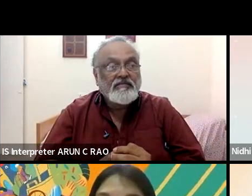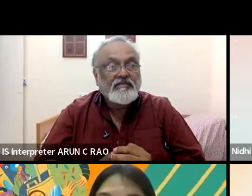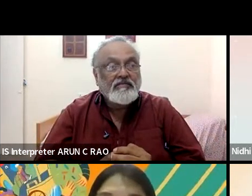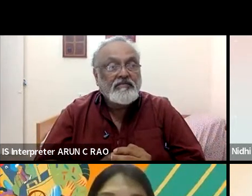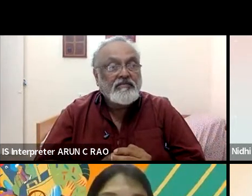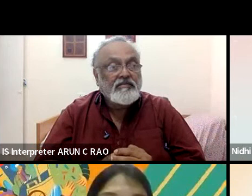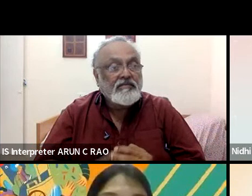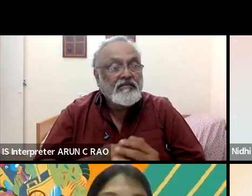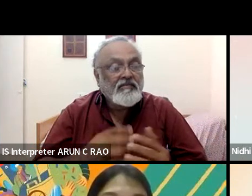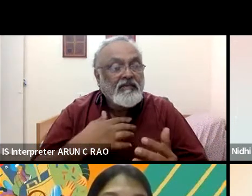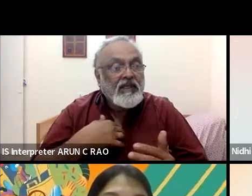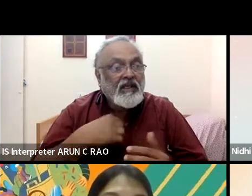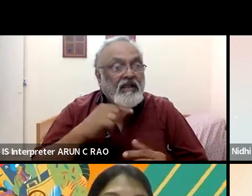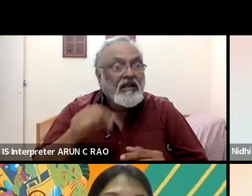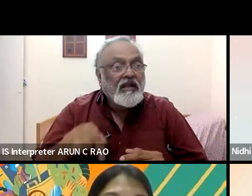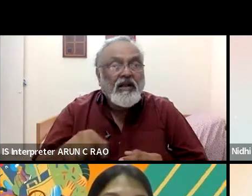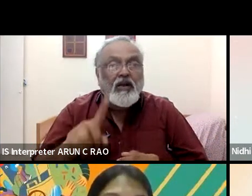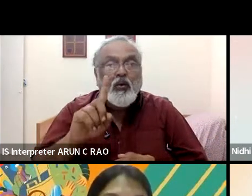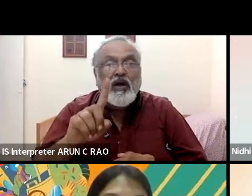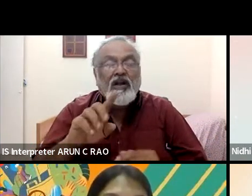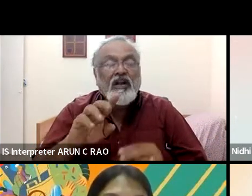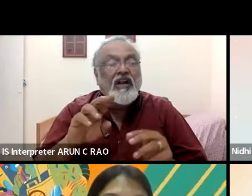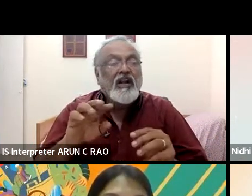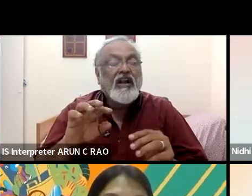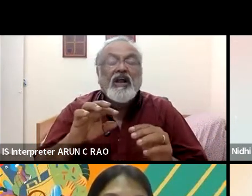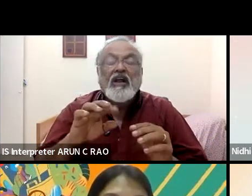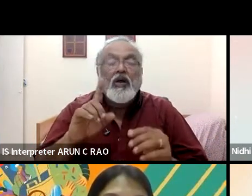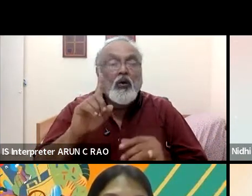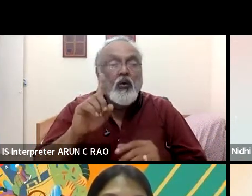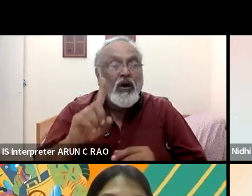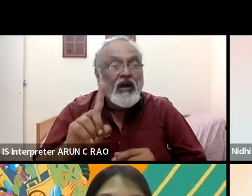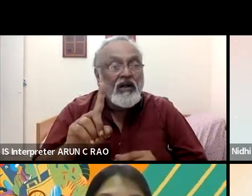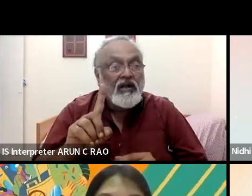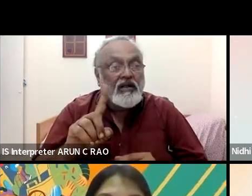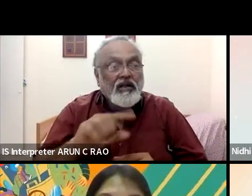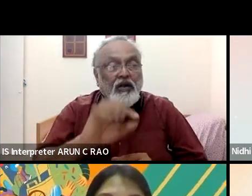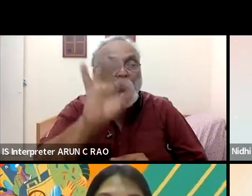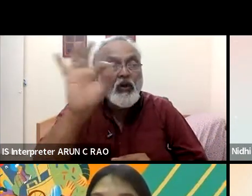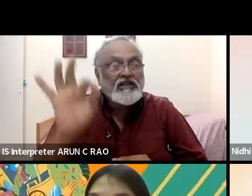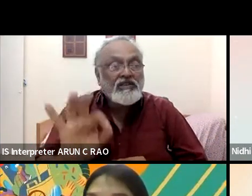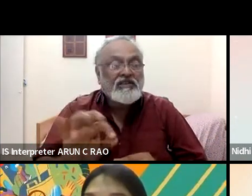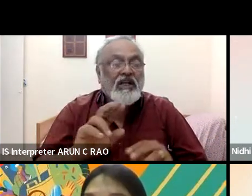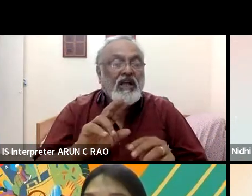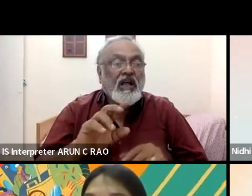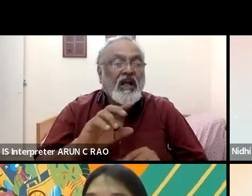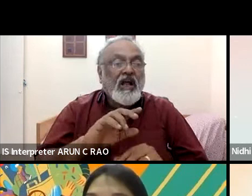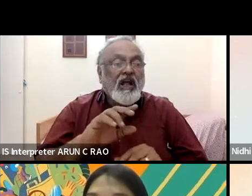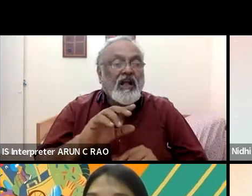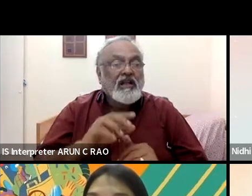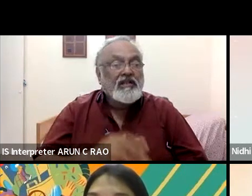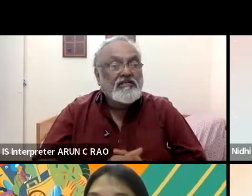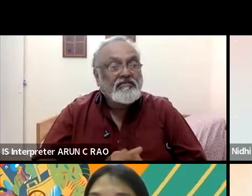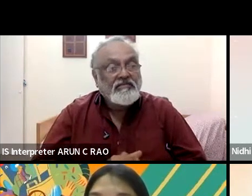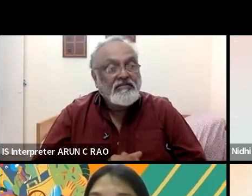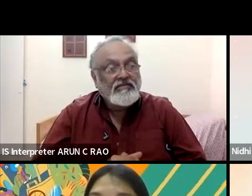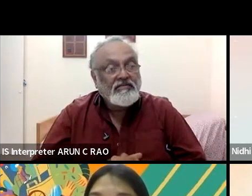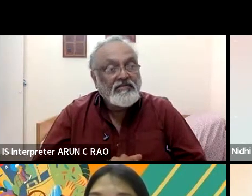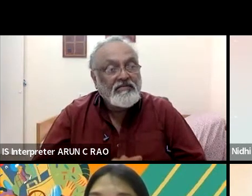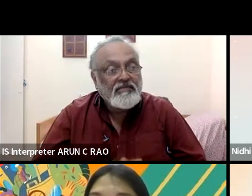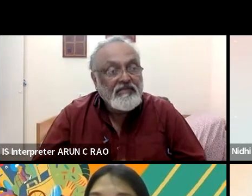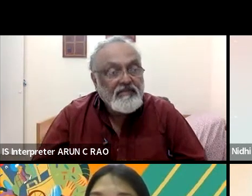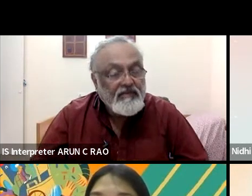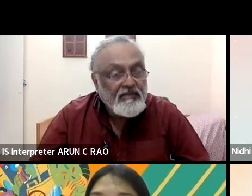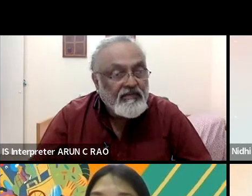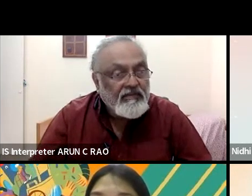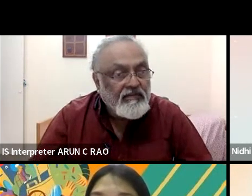I think I might have time just for one final quick question. There was a point made around around standards. And I guess I know, Ramola, you've already touched